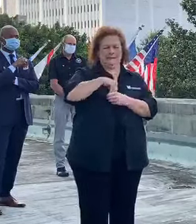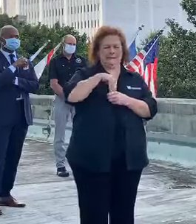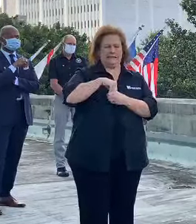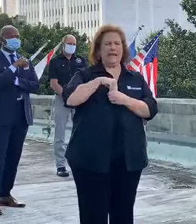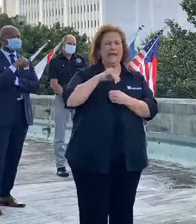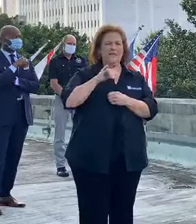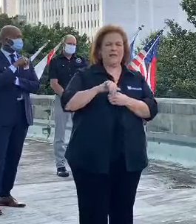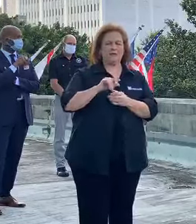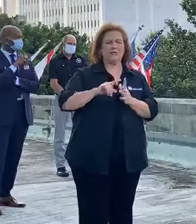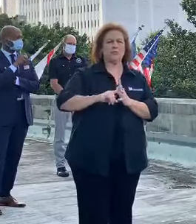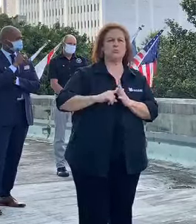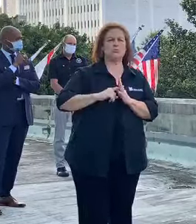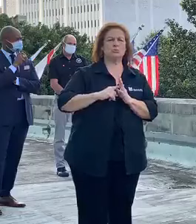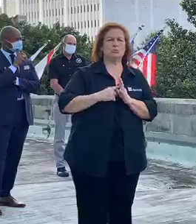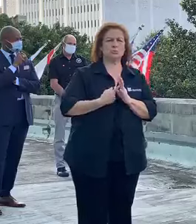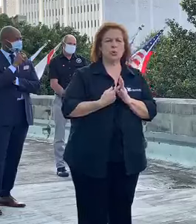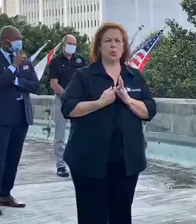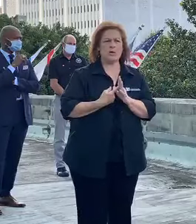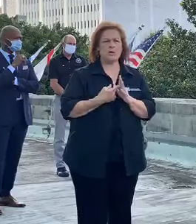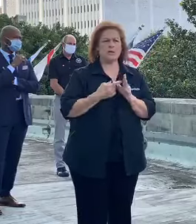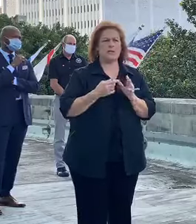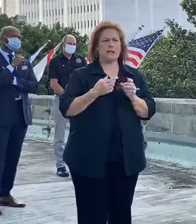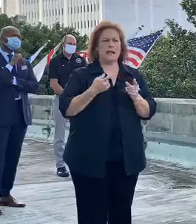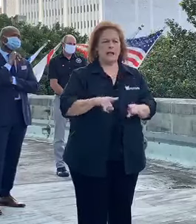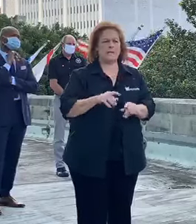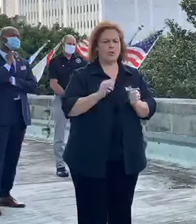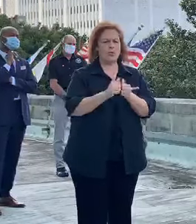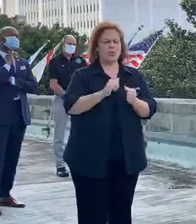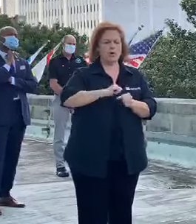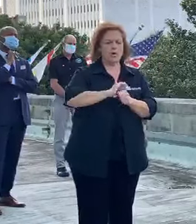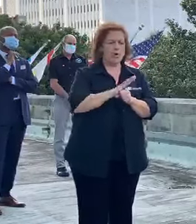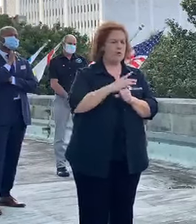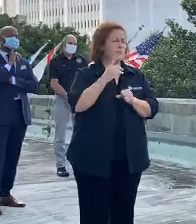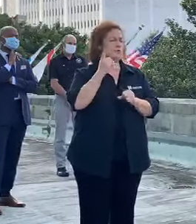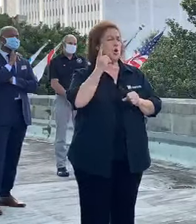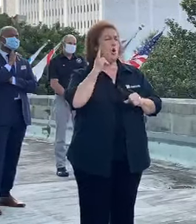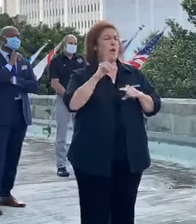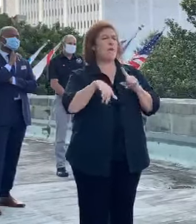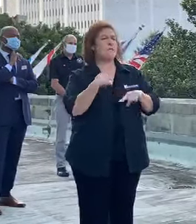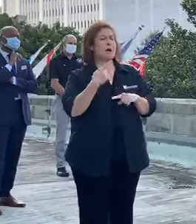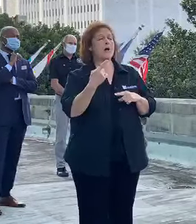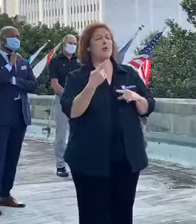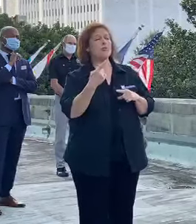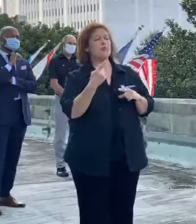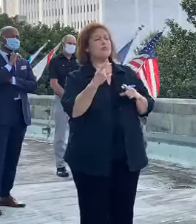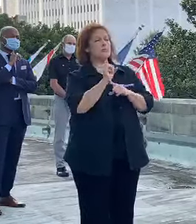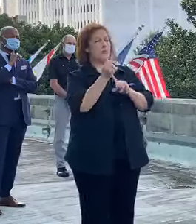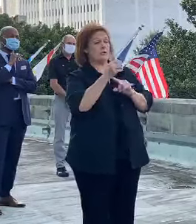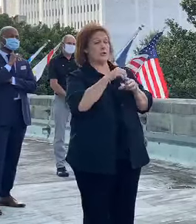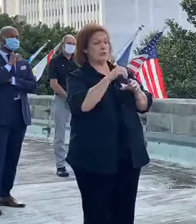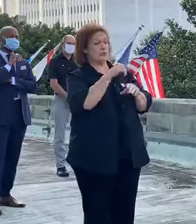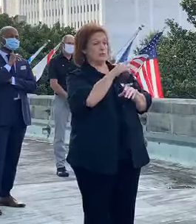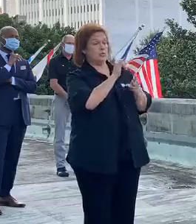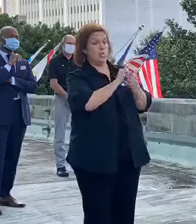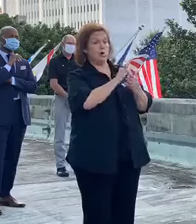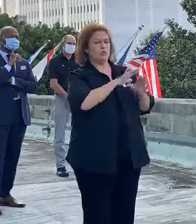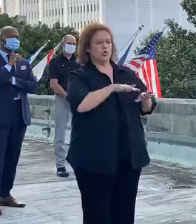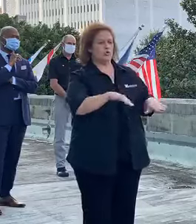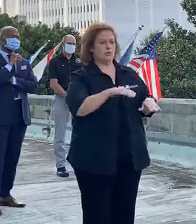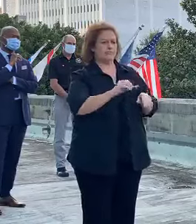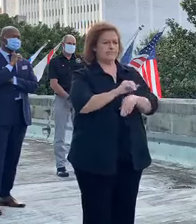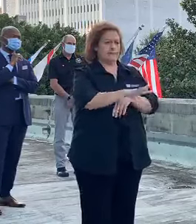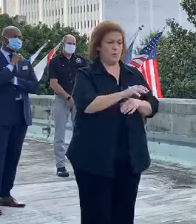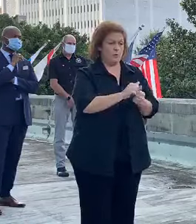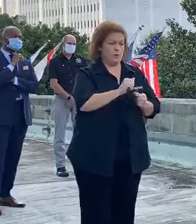is starting to happen with COVID. We've heard about cases in New York of children who were infected with